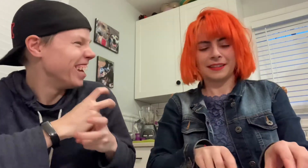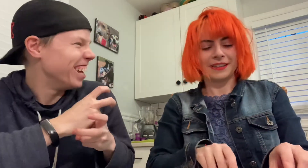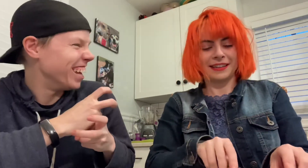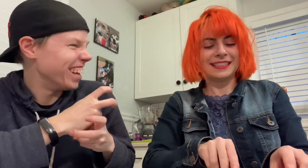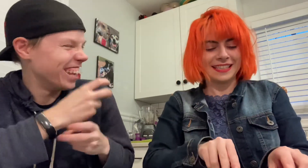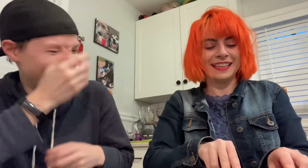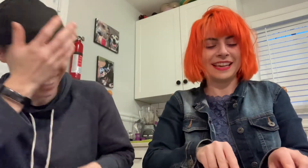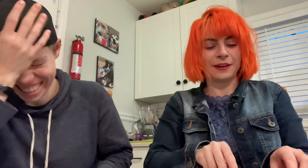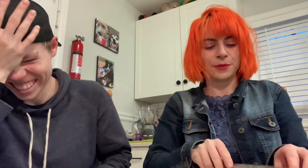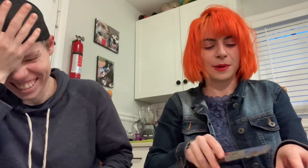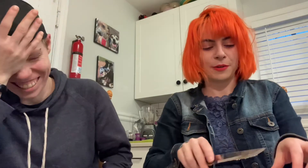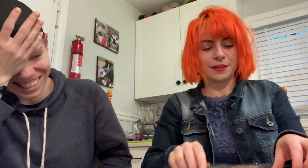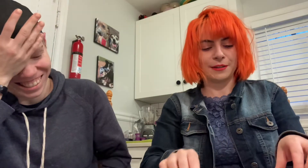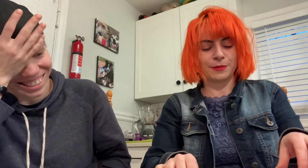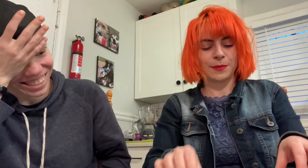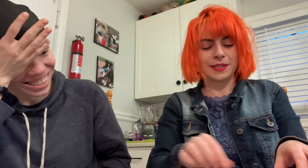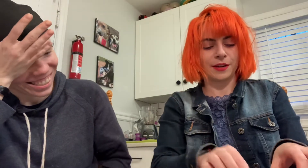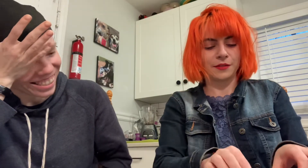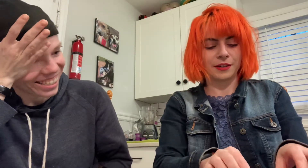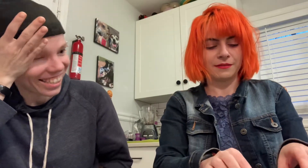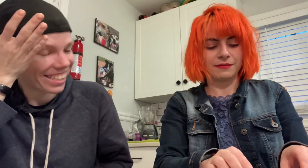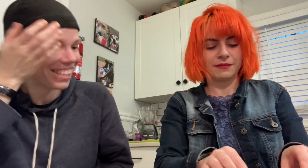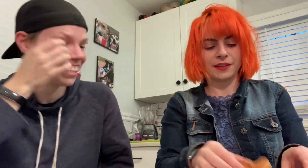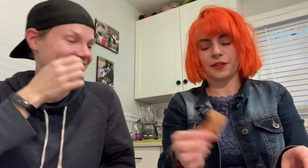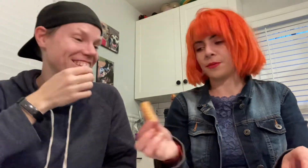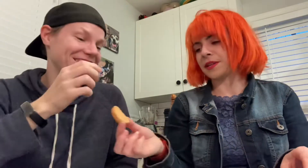I did. Yeah, it was way softer than I thought it was going to be.